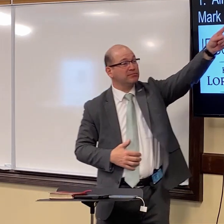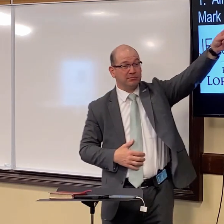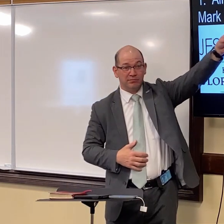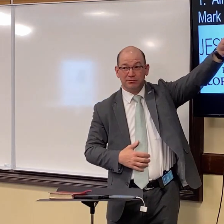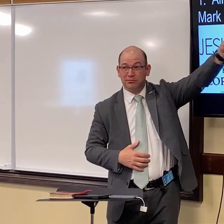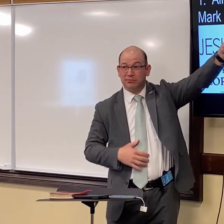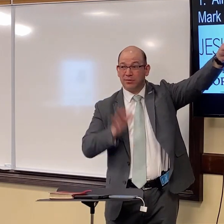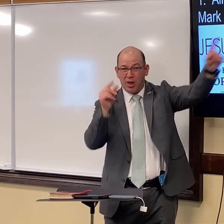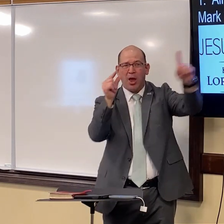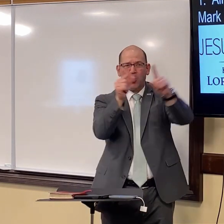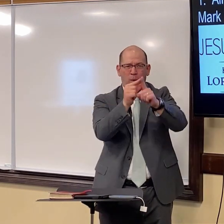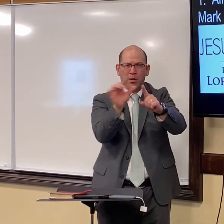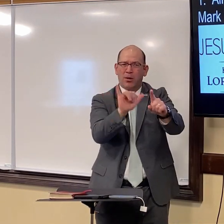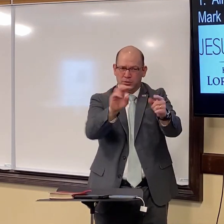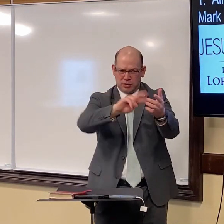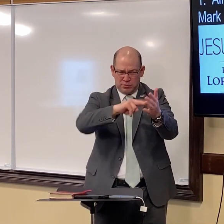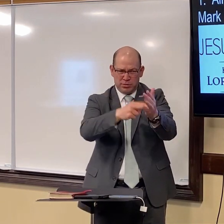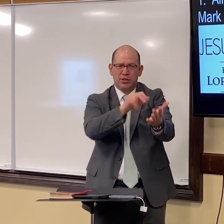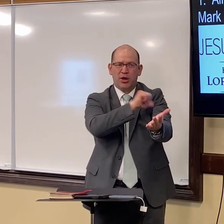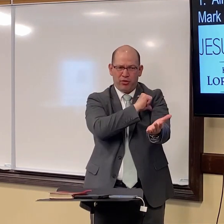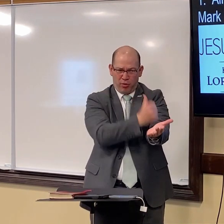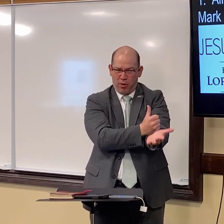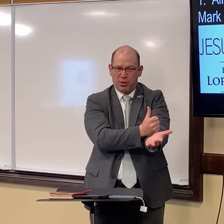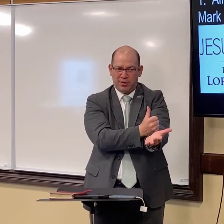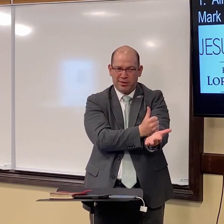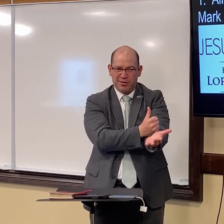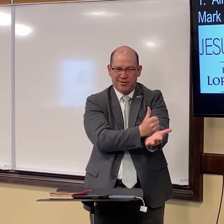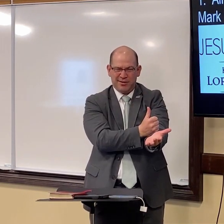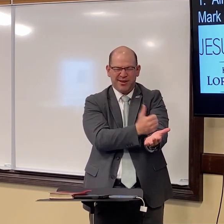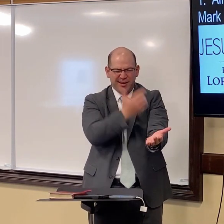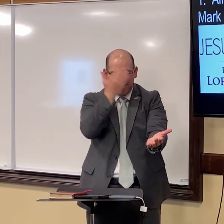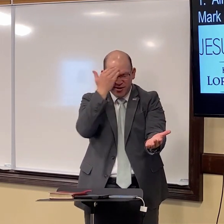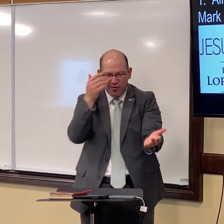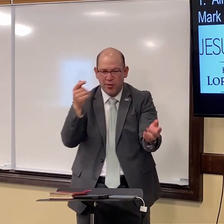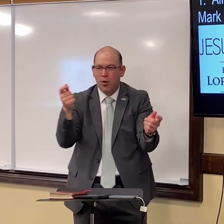The second word in this verse is authority. Authority.